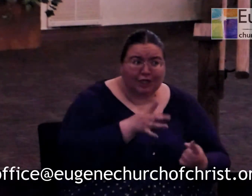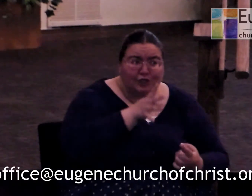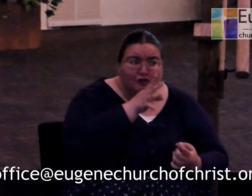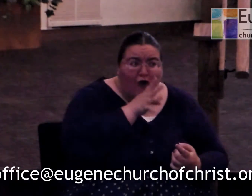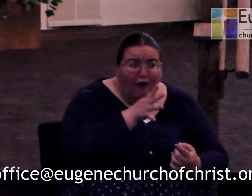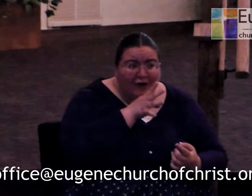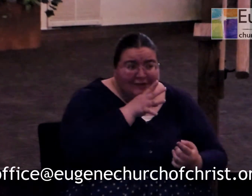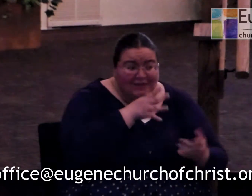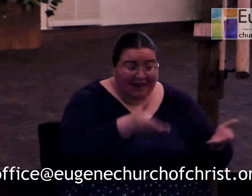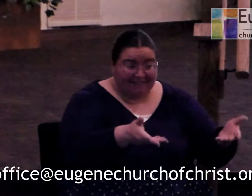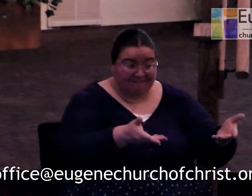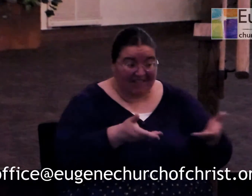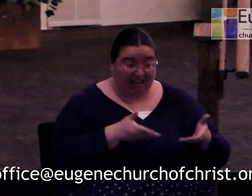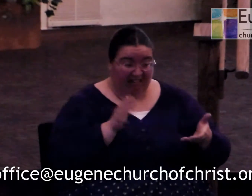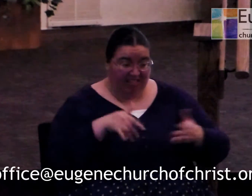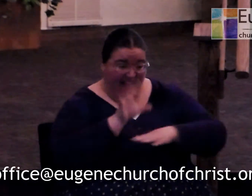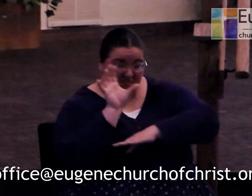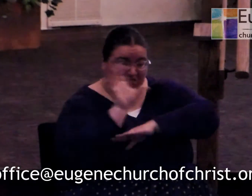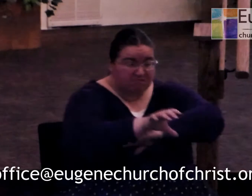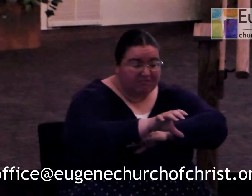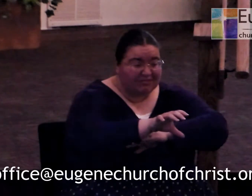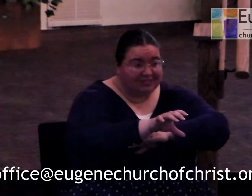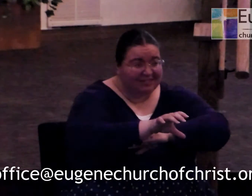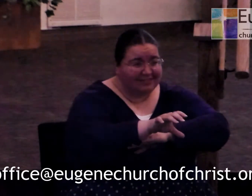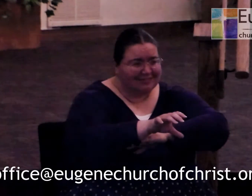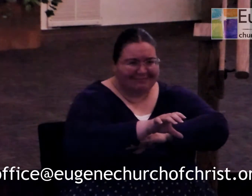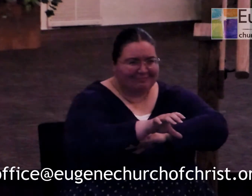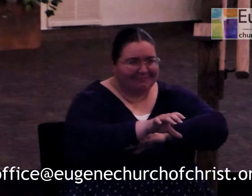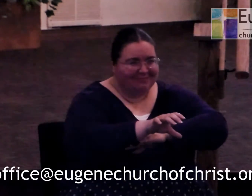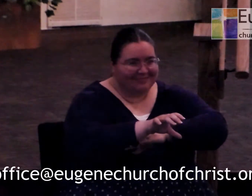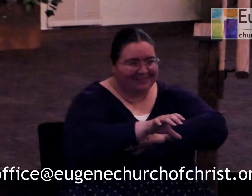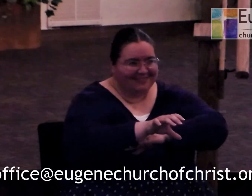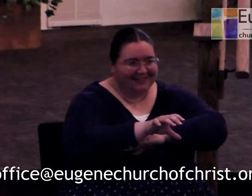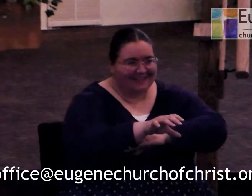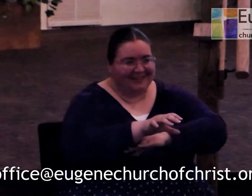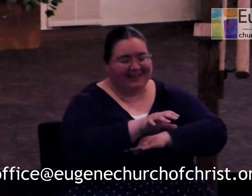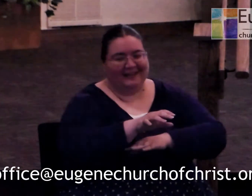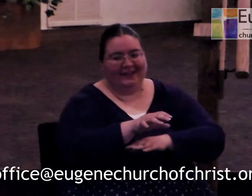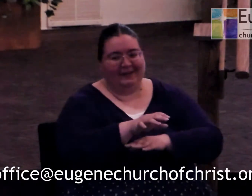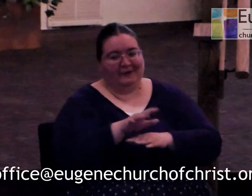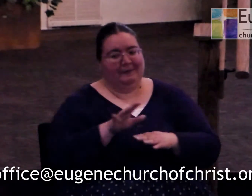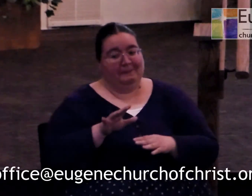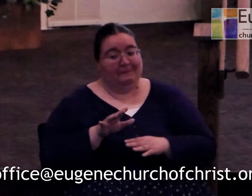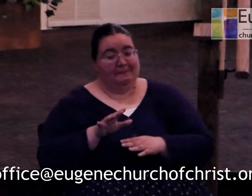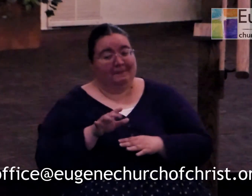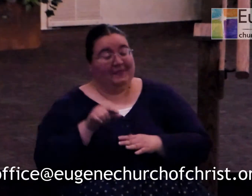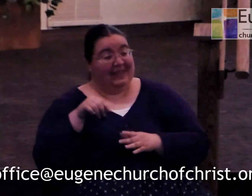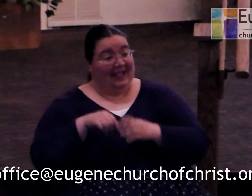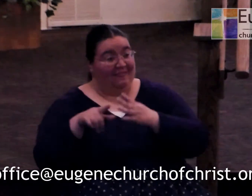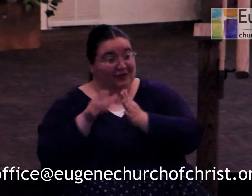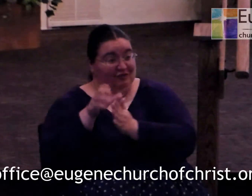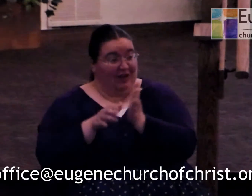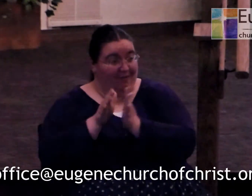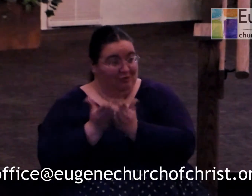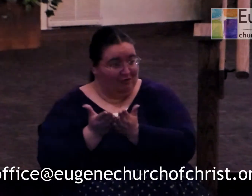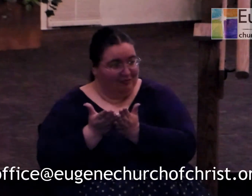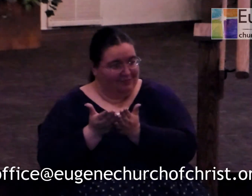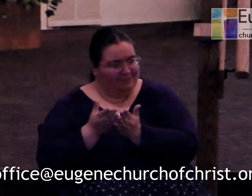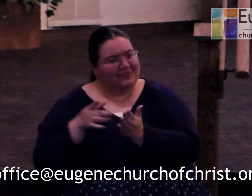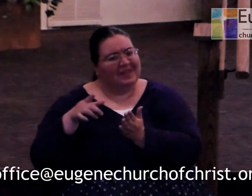statistic earlier in the series, and I'll mention it again because he mentions it in this chapter. 8 out of 10 people in their survey. And their survey, by the way, was not just